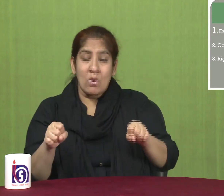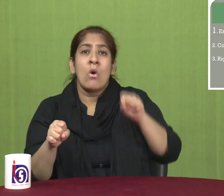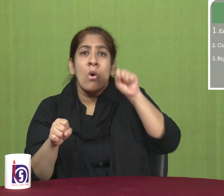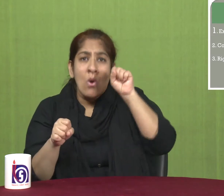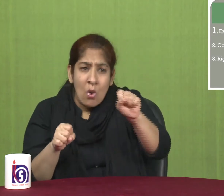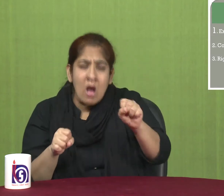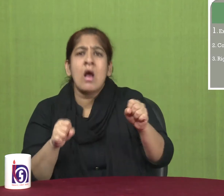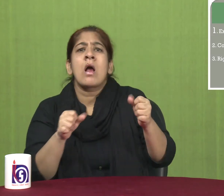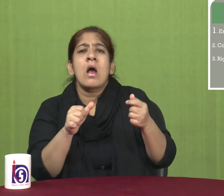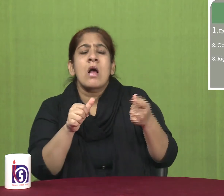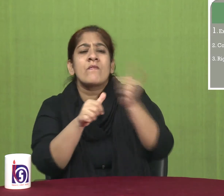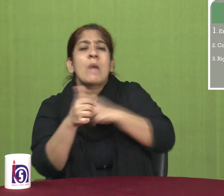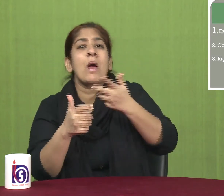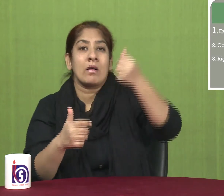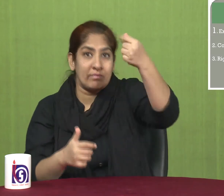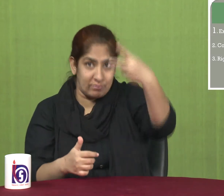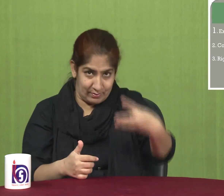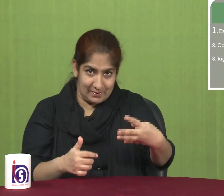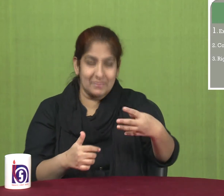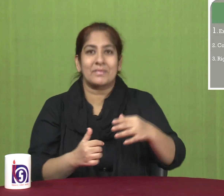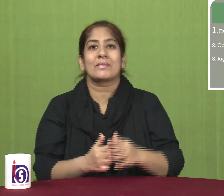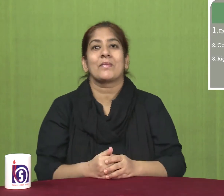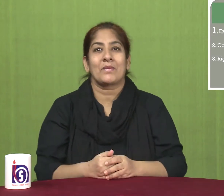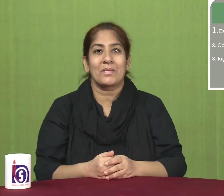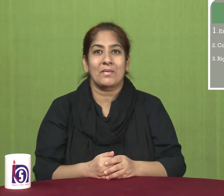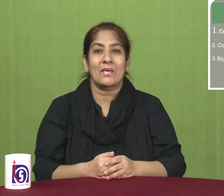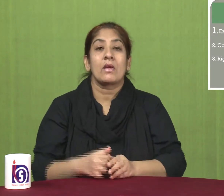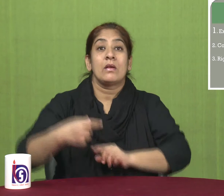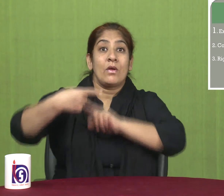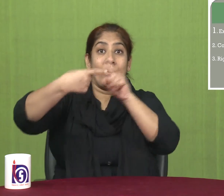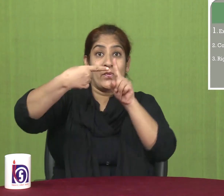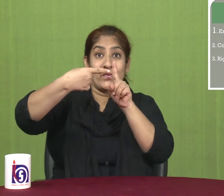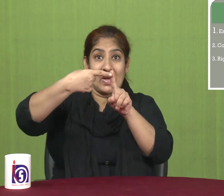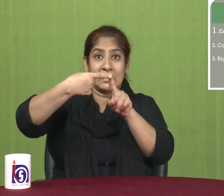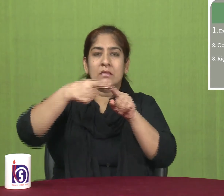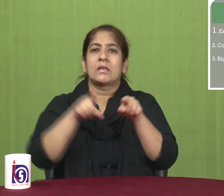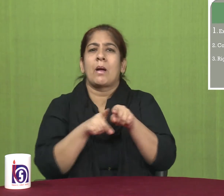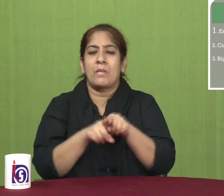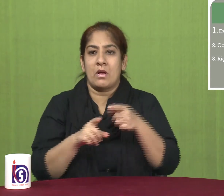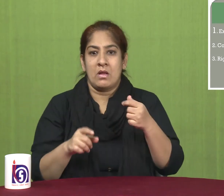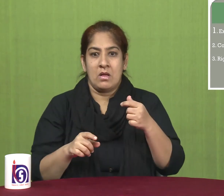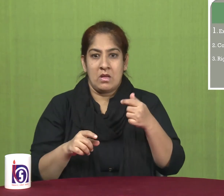Capital structure also has some factors. The first factor